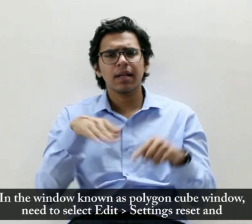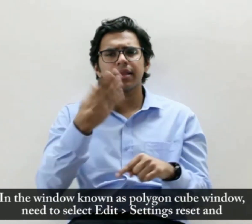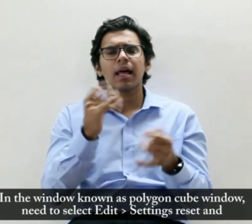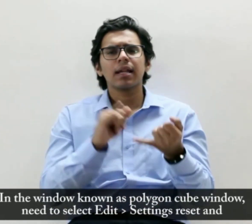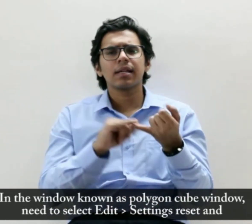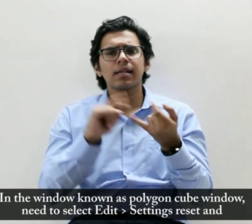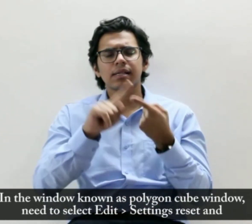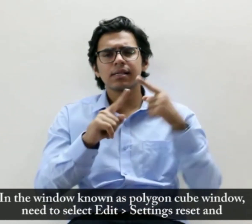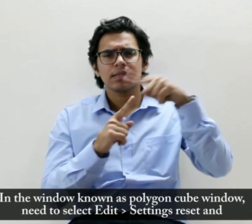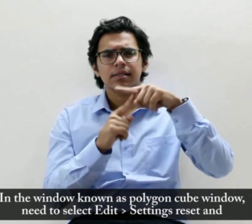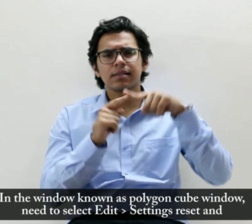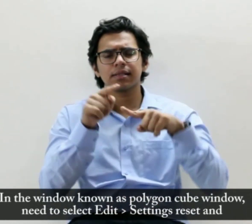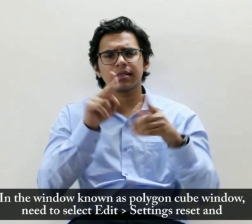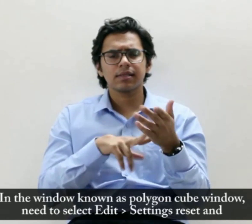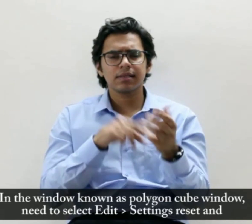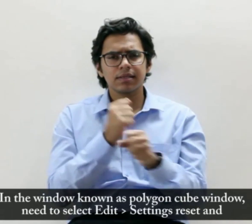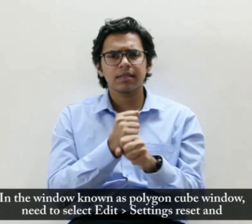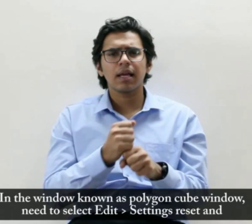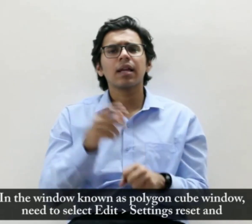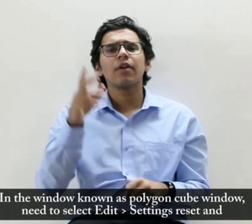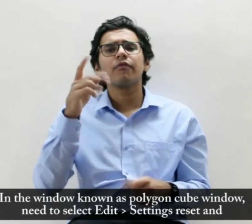Reset, and